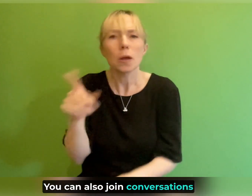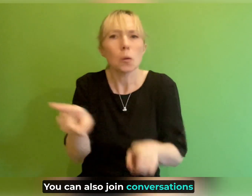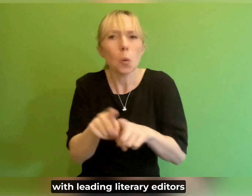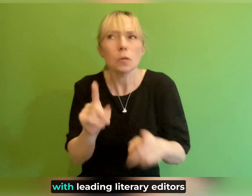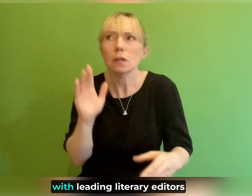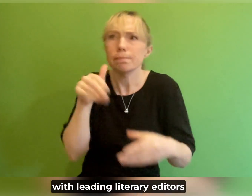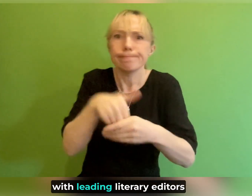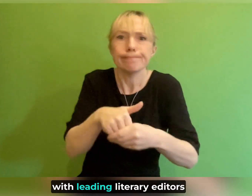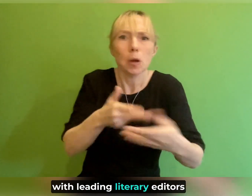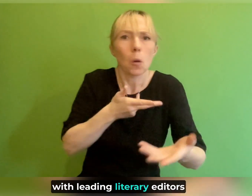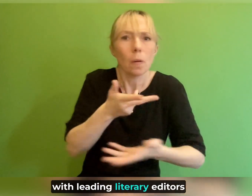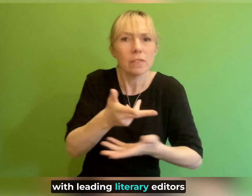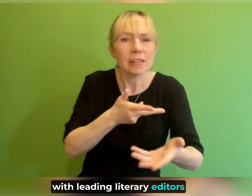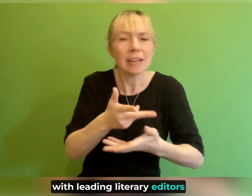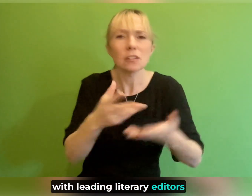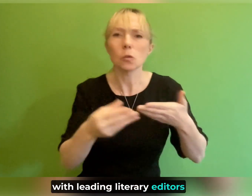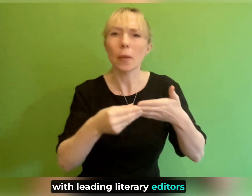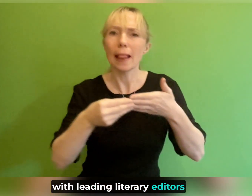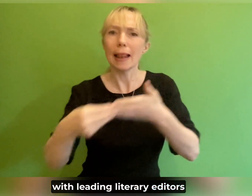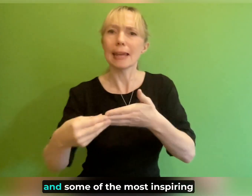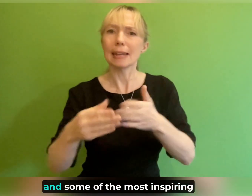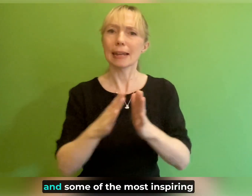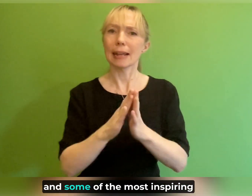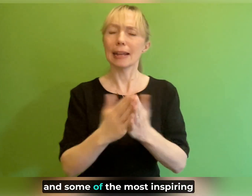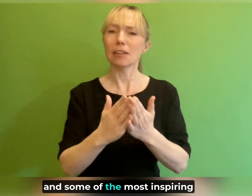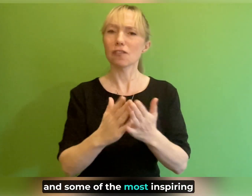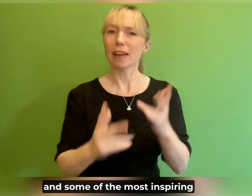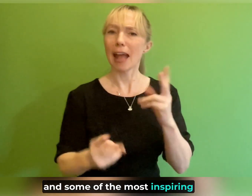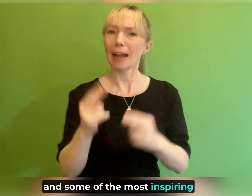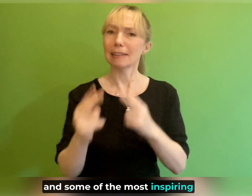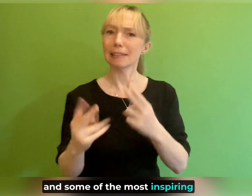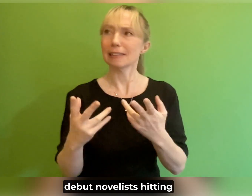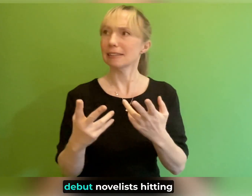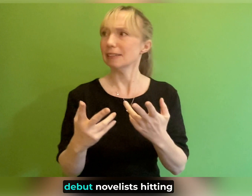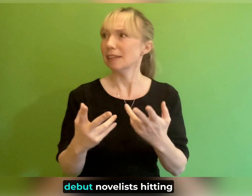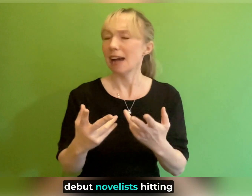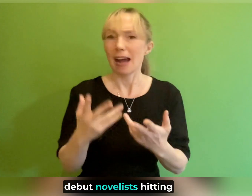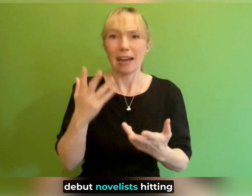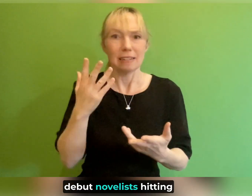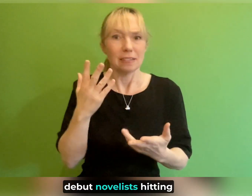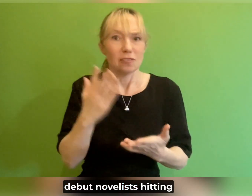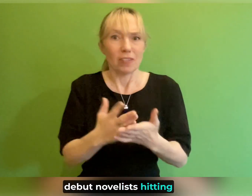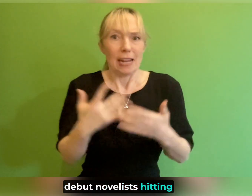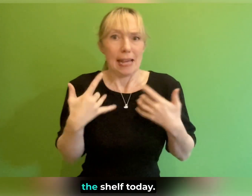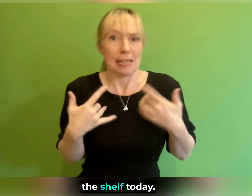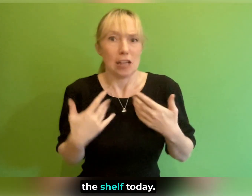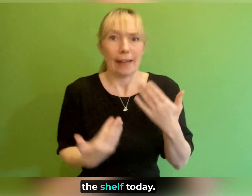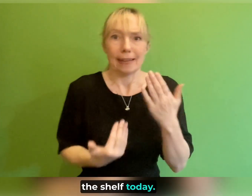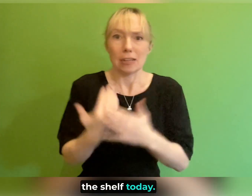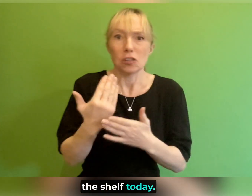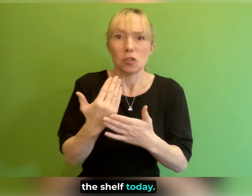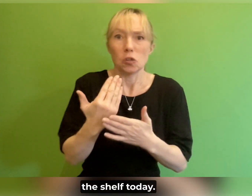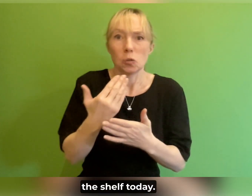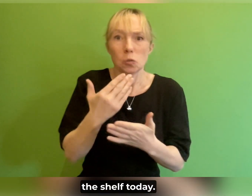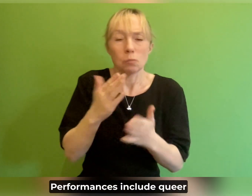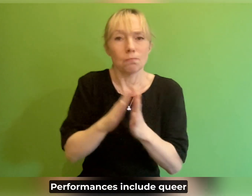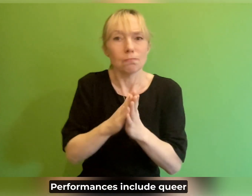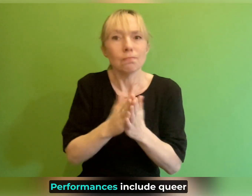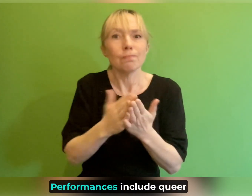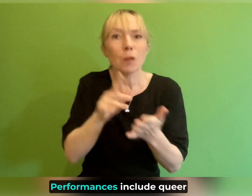conversations with leading literary editors and some of the most inspiring debut novelists hitting the shelves today.